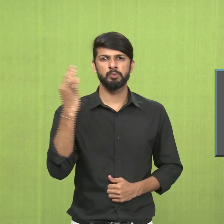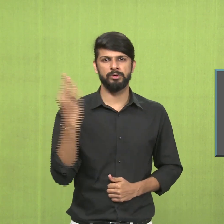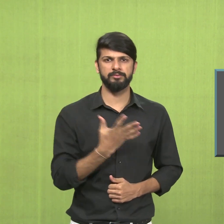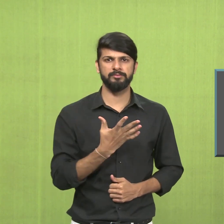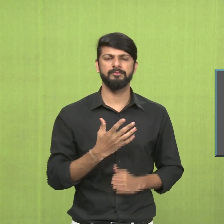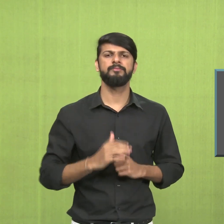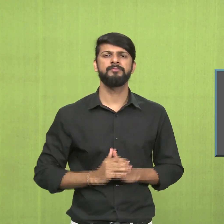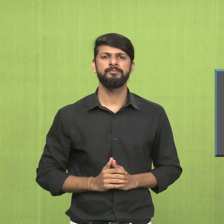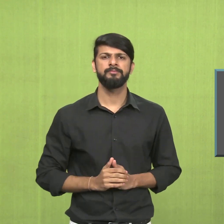New words: